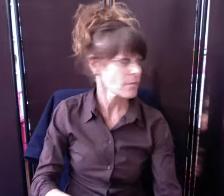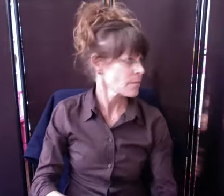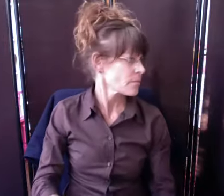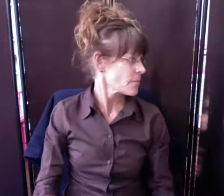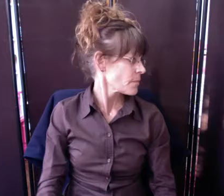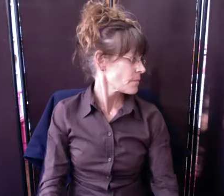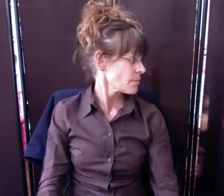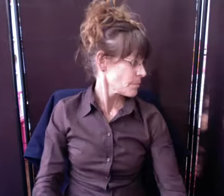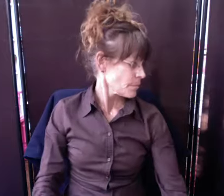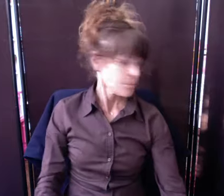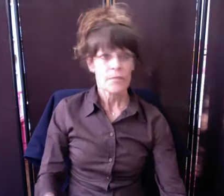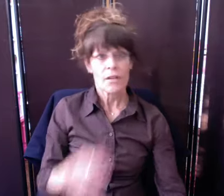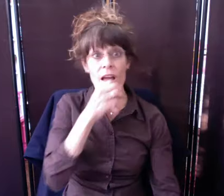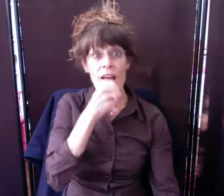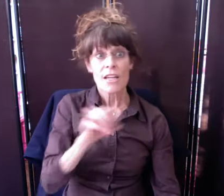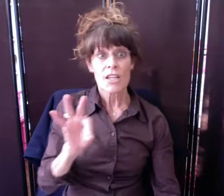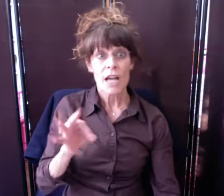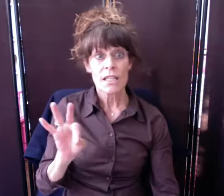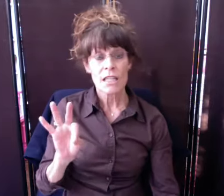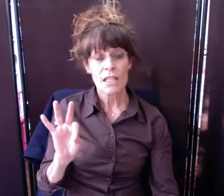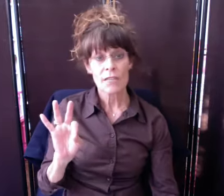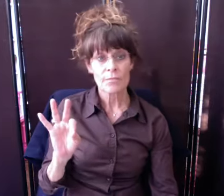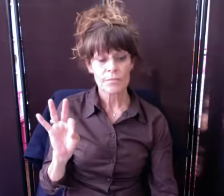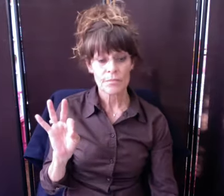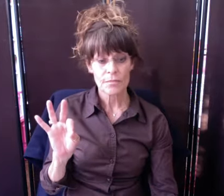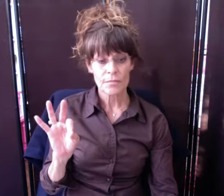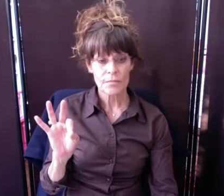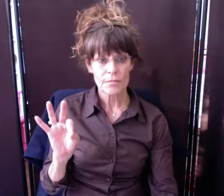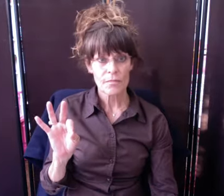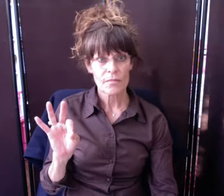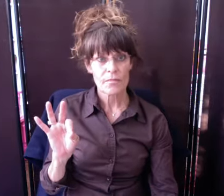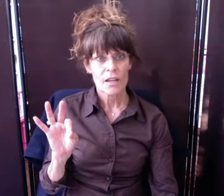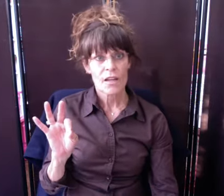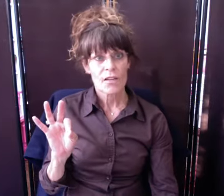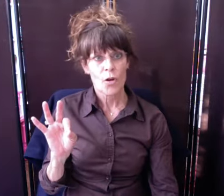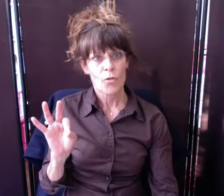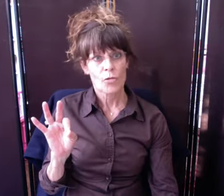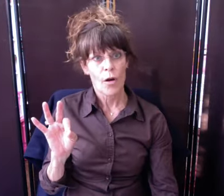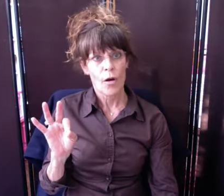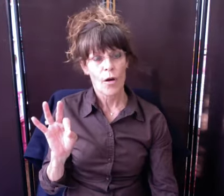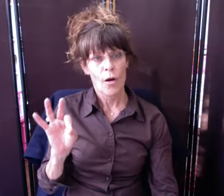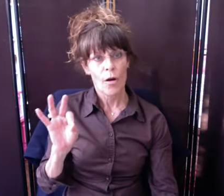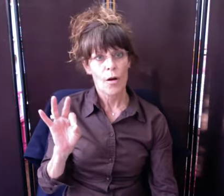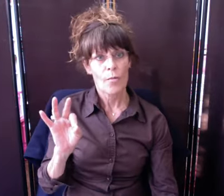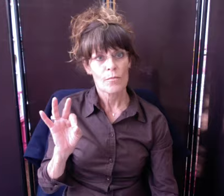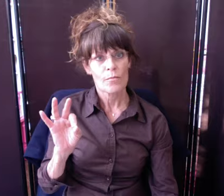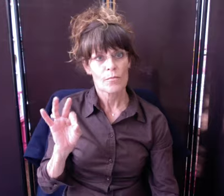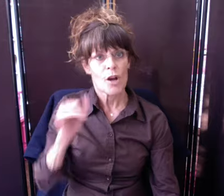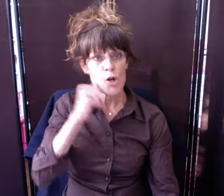so I'm 19 and I convinced a bunch of girlfriends to go out with me dancing. And I promised them that I won't